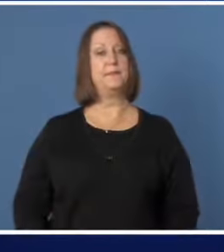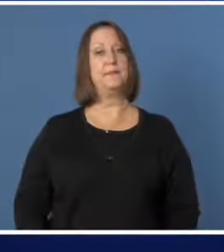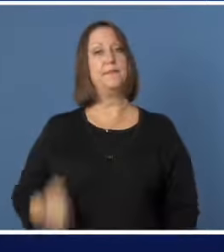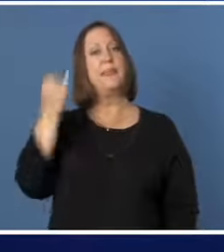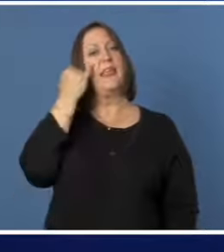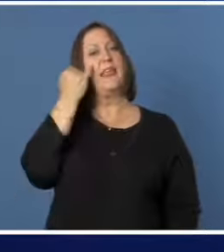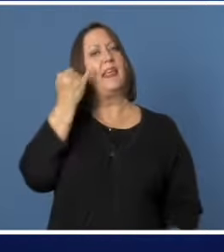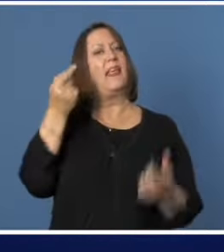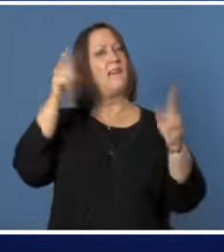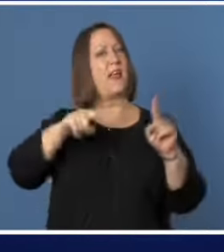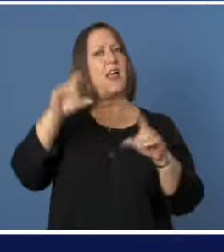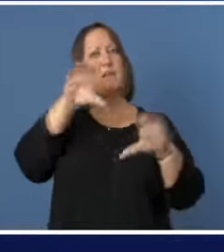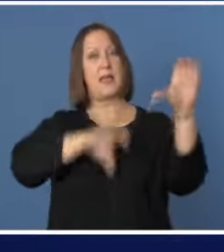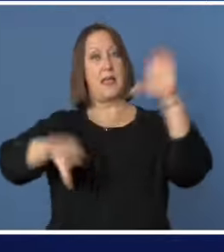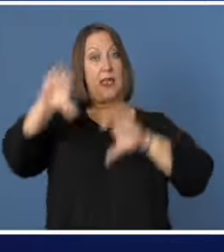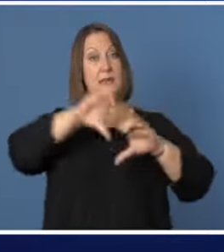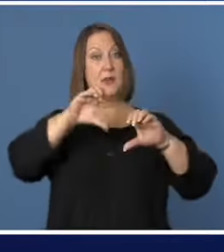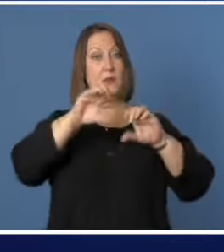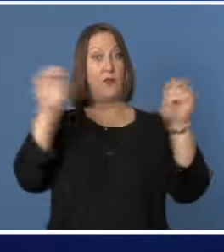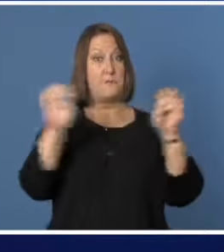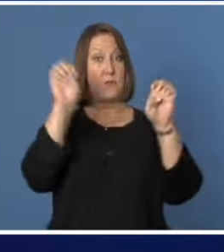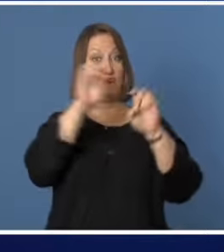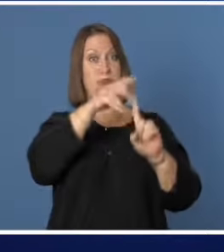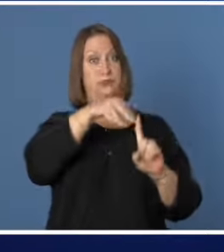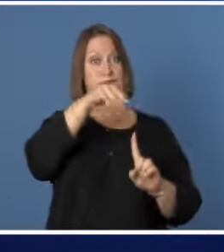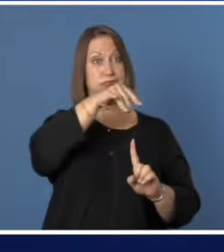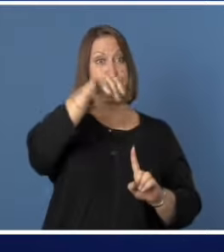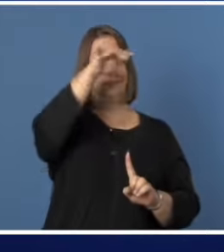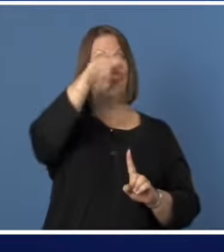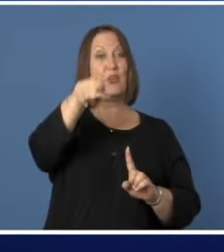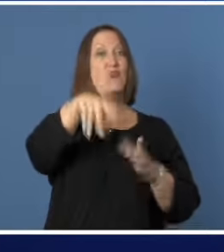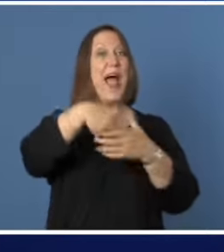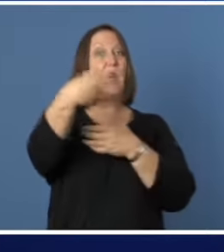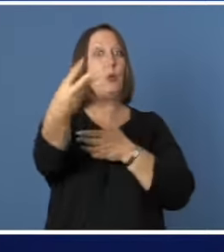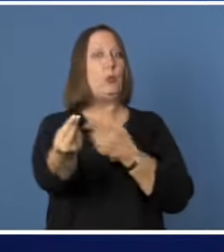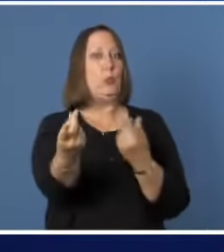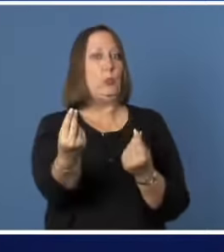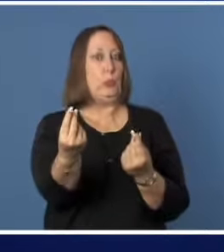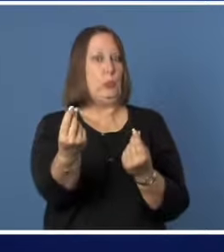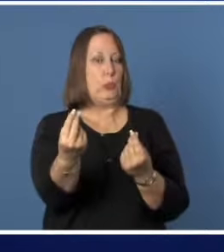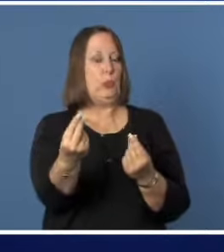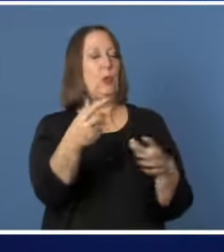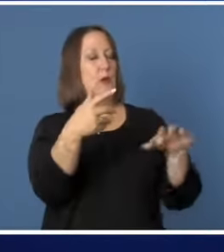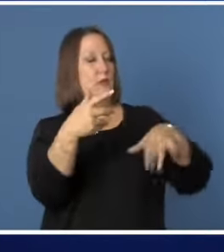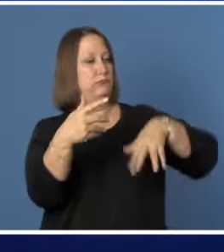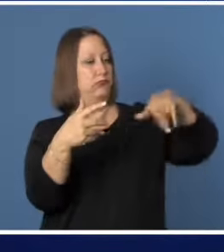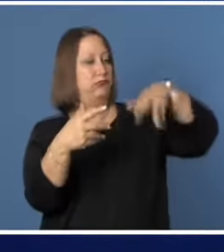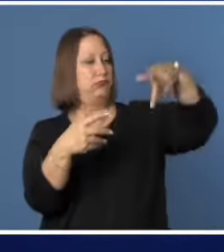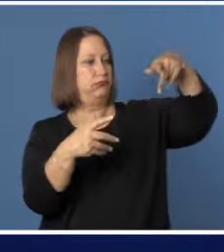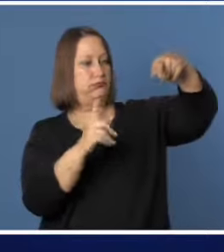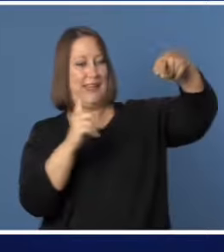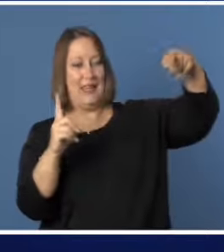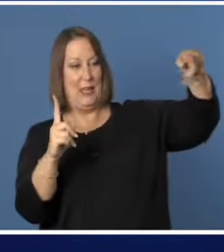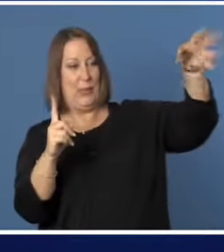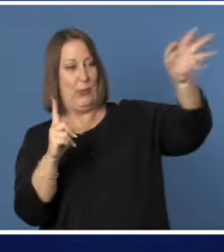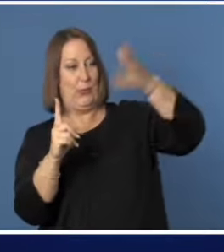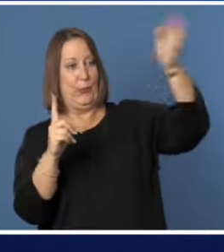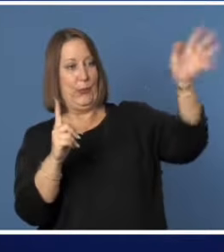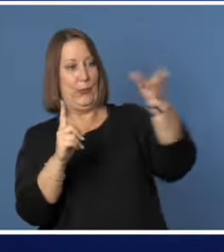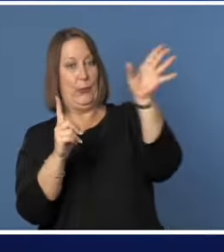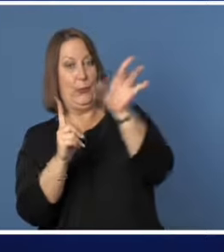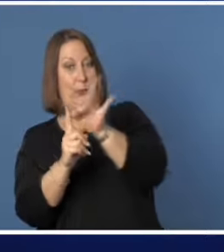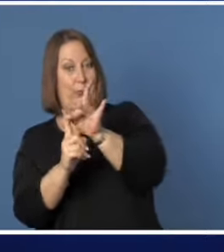If you are caught in or near a contaminated area, you should move away immediately